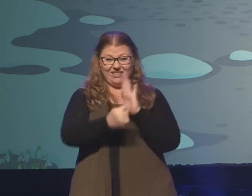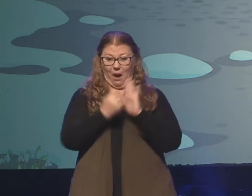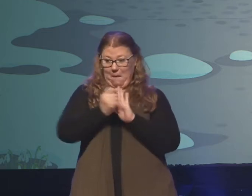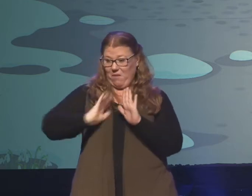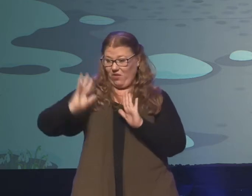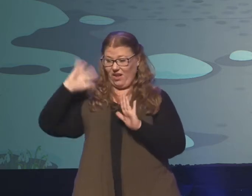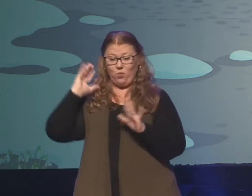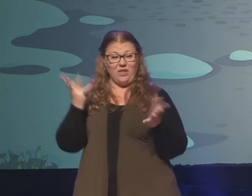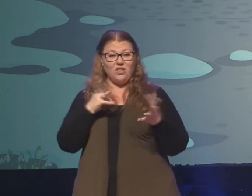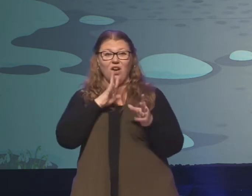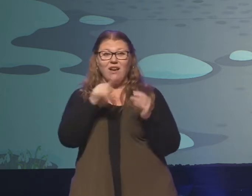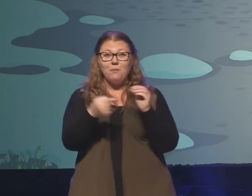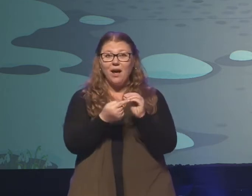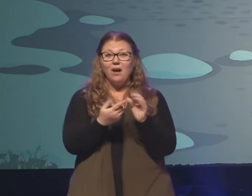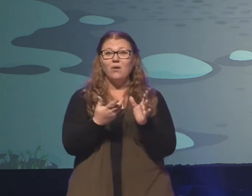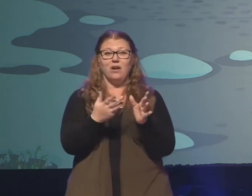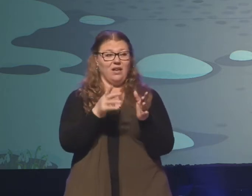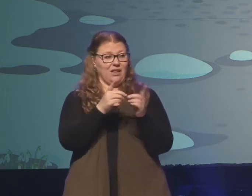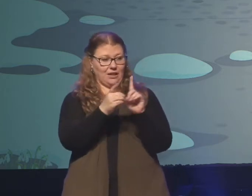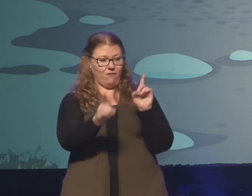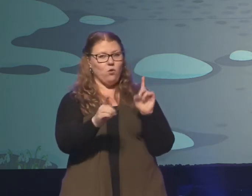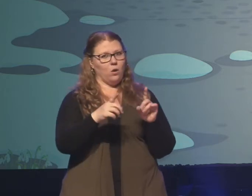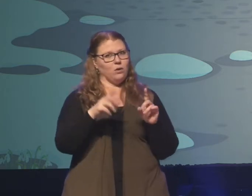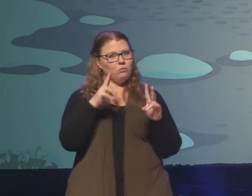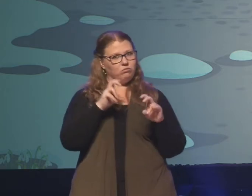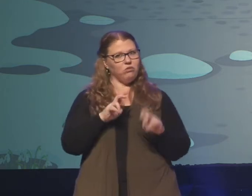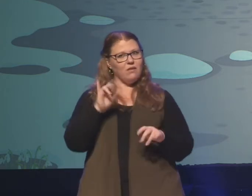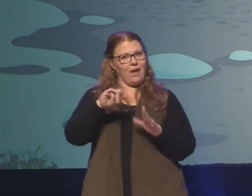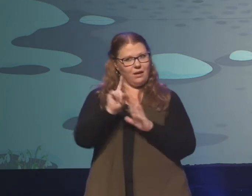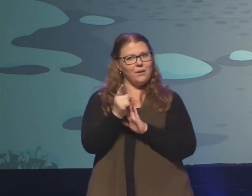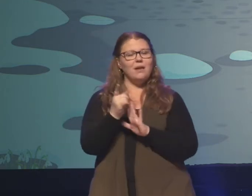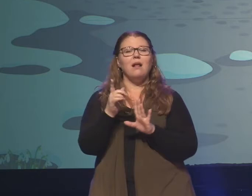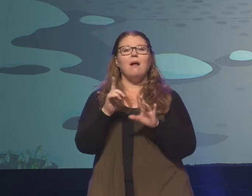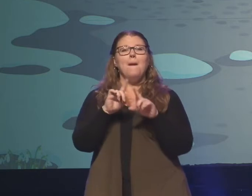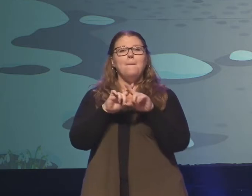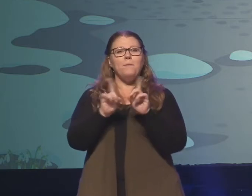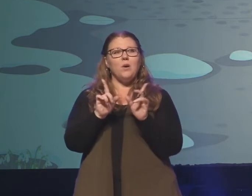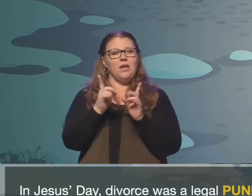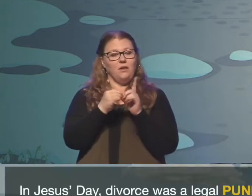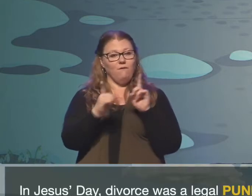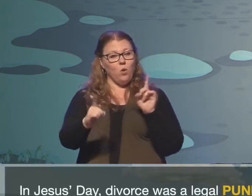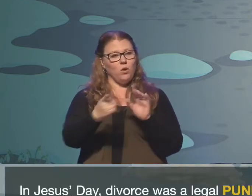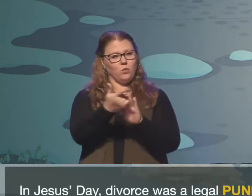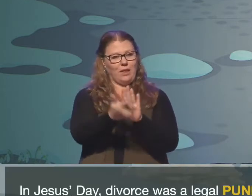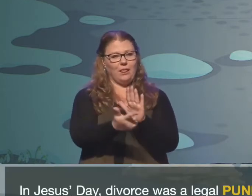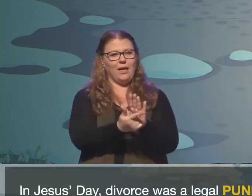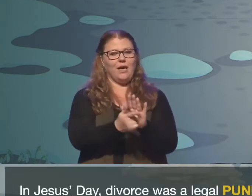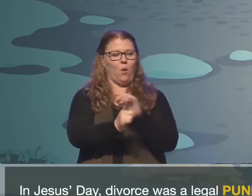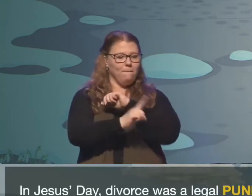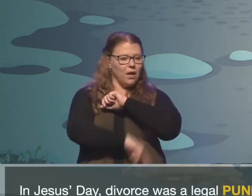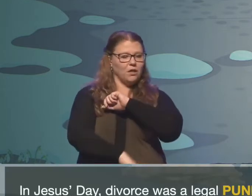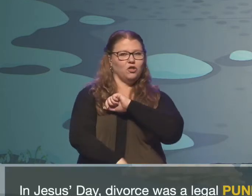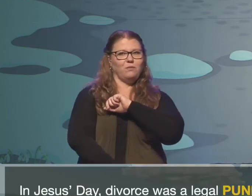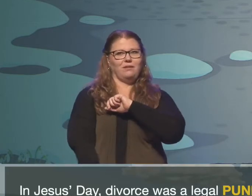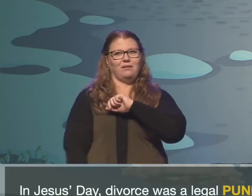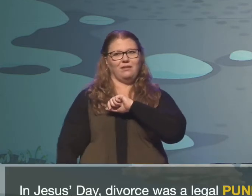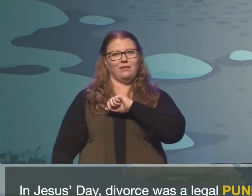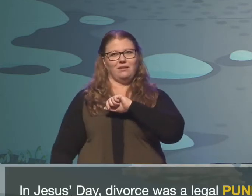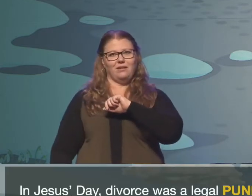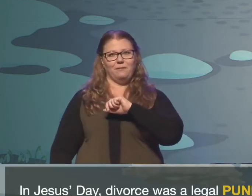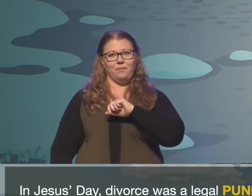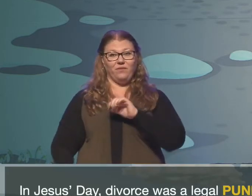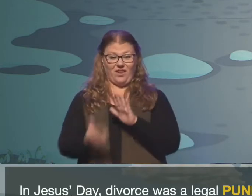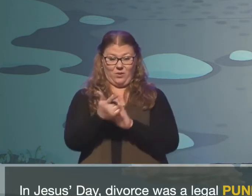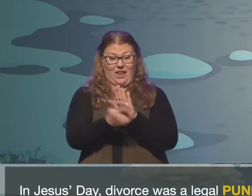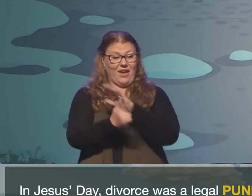about, when he gets ready to talk about divorce, which we're going to look at in just a second, that divorce was a legal punishment. It